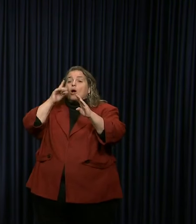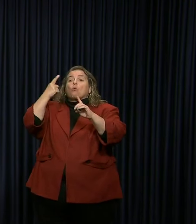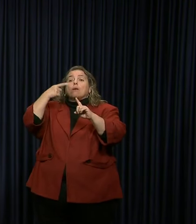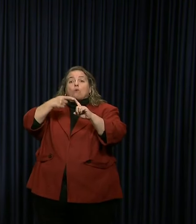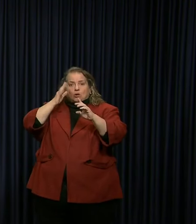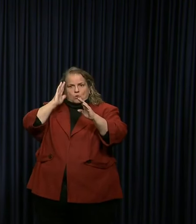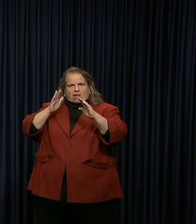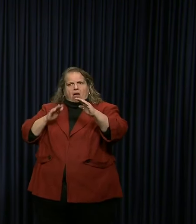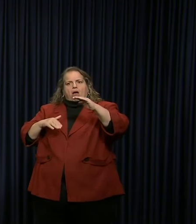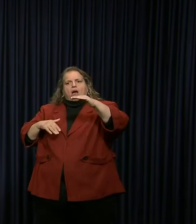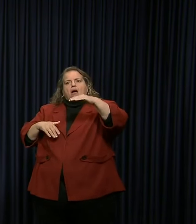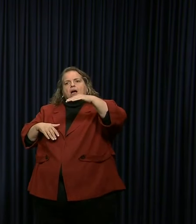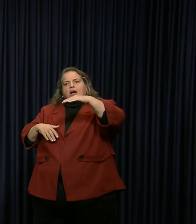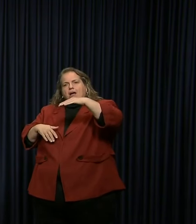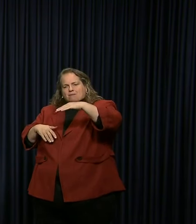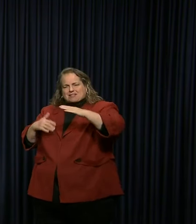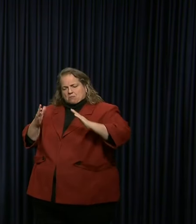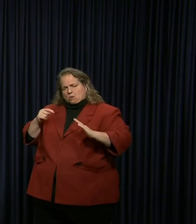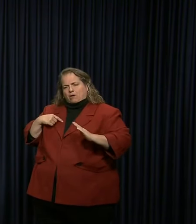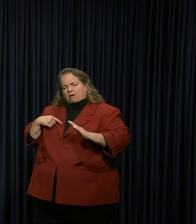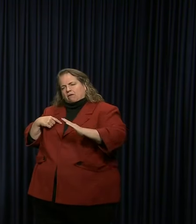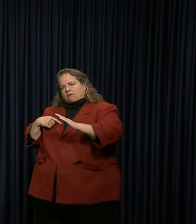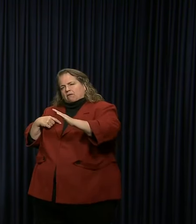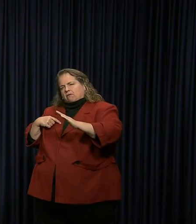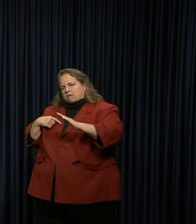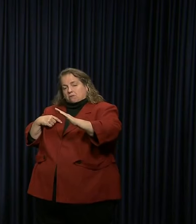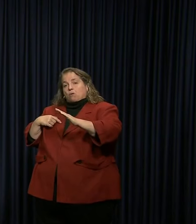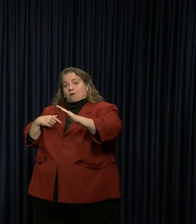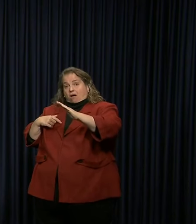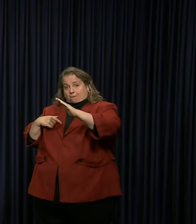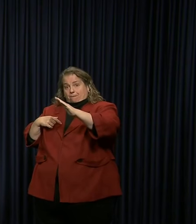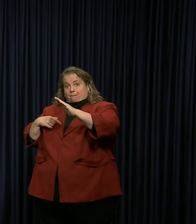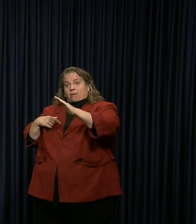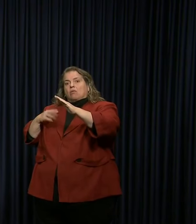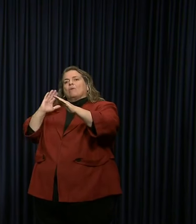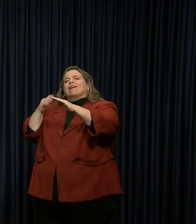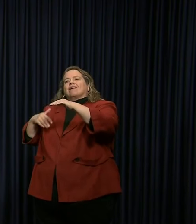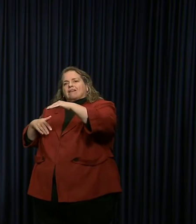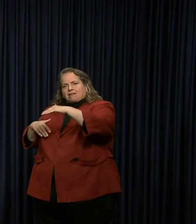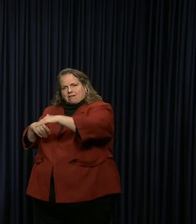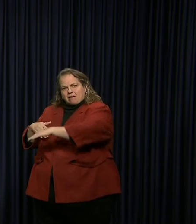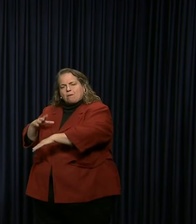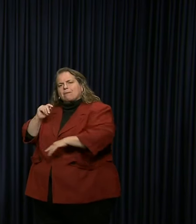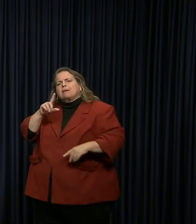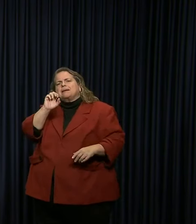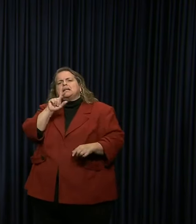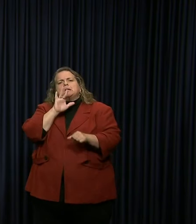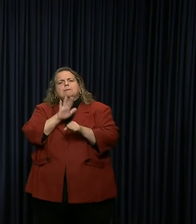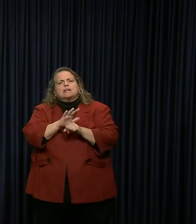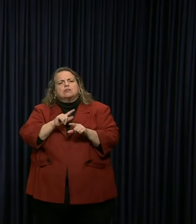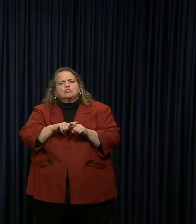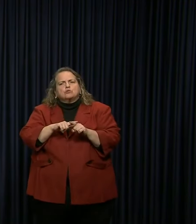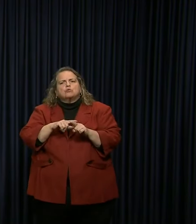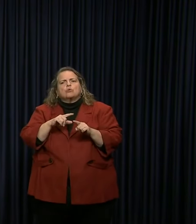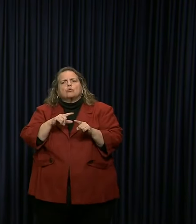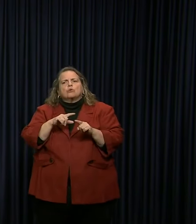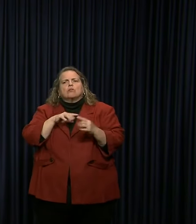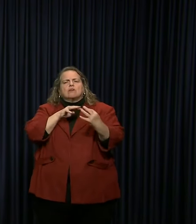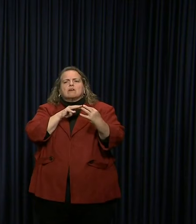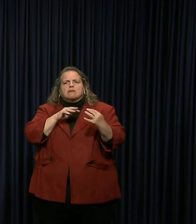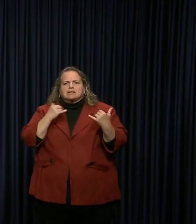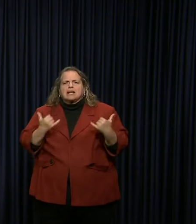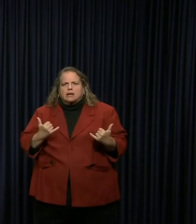are on our way down. But let's make sure we are more committed to the fight right now than anything